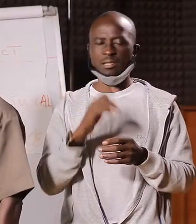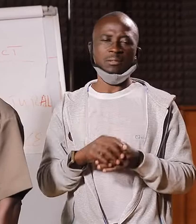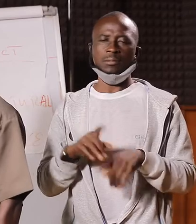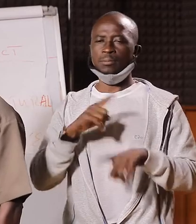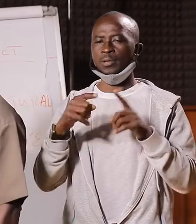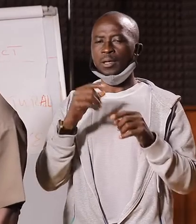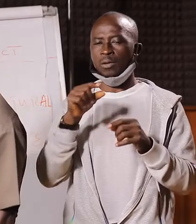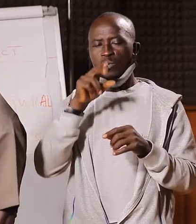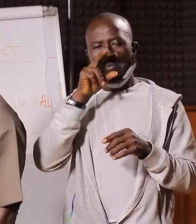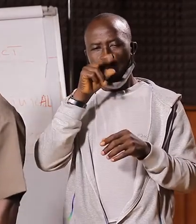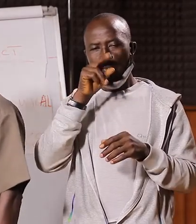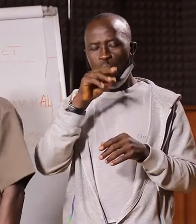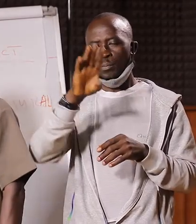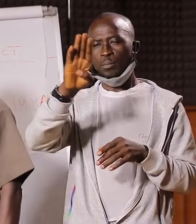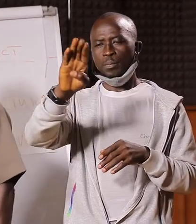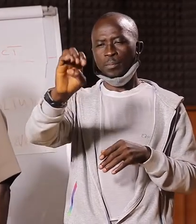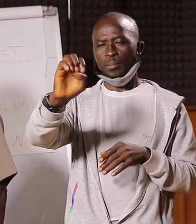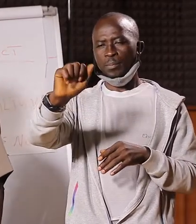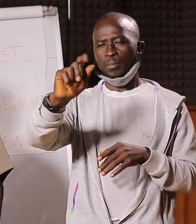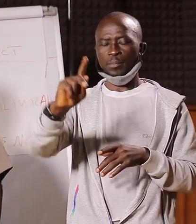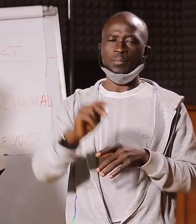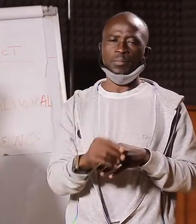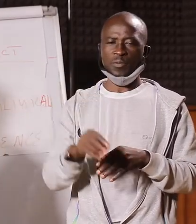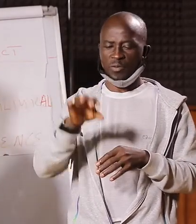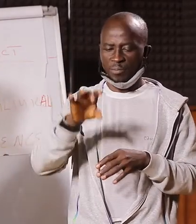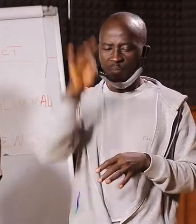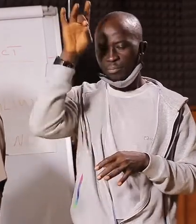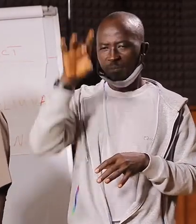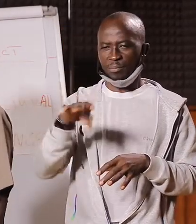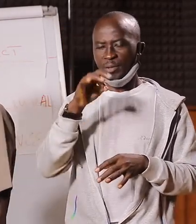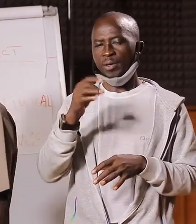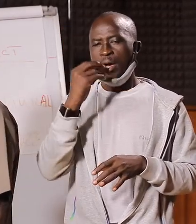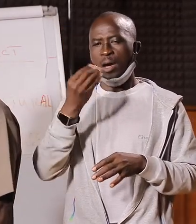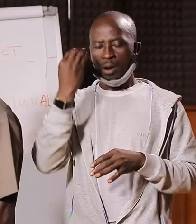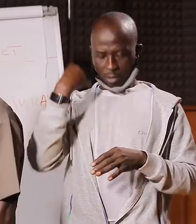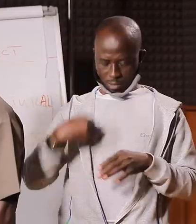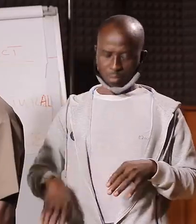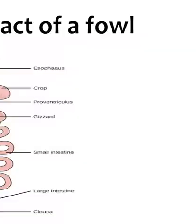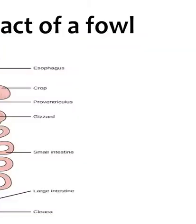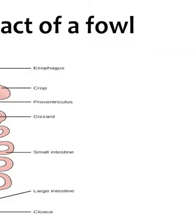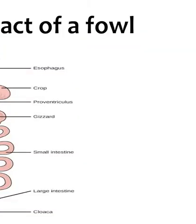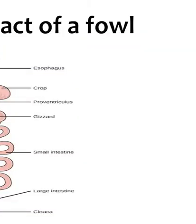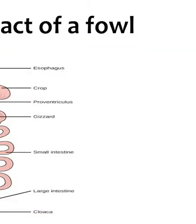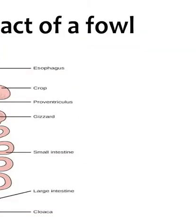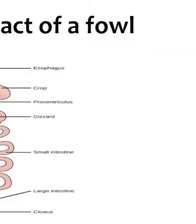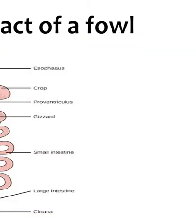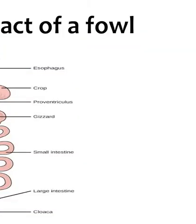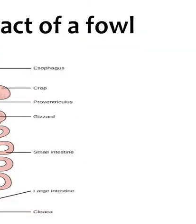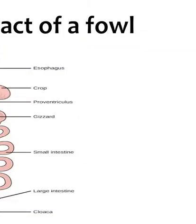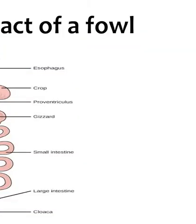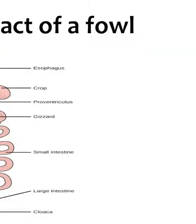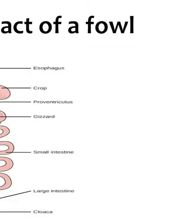have a beak. They just pick the grains, whole grains, and swallow. You can see the